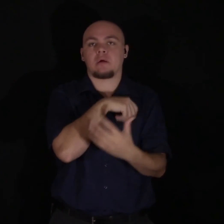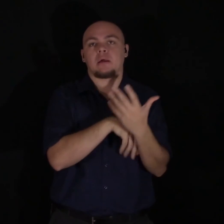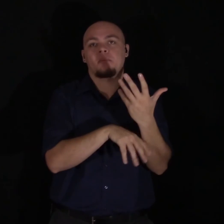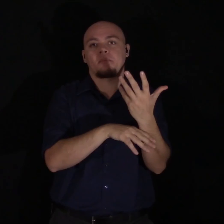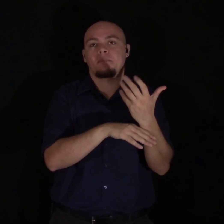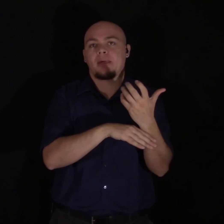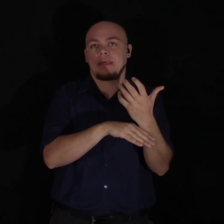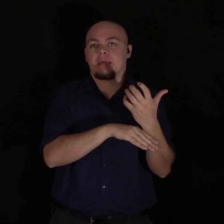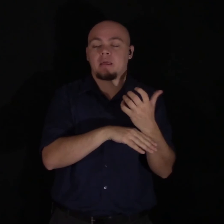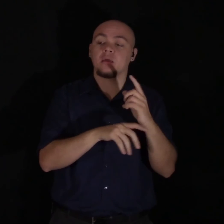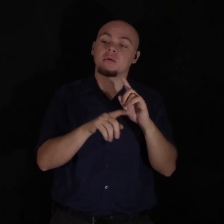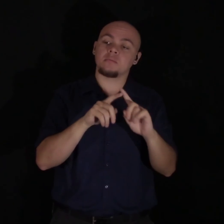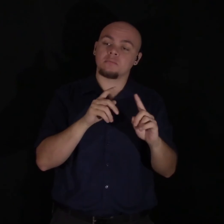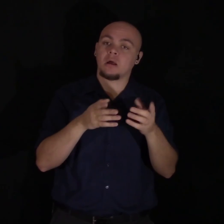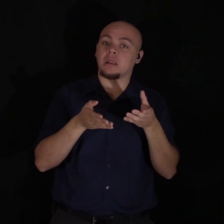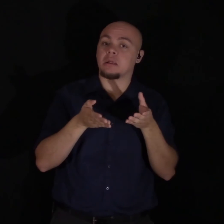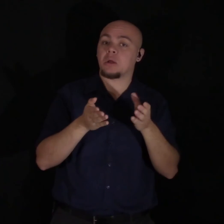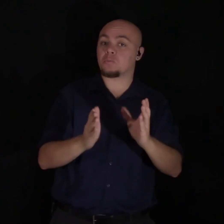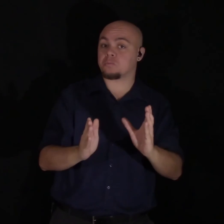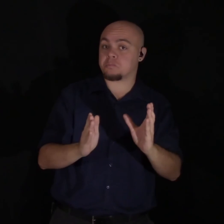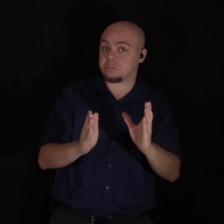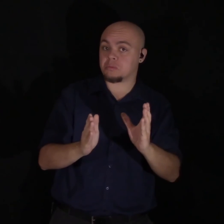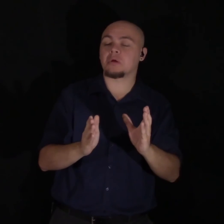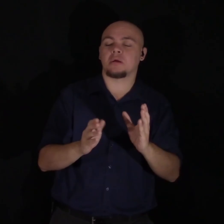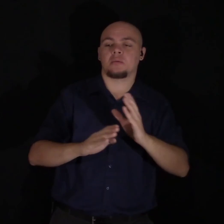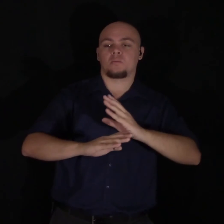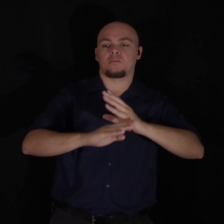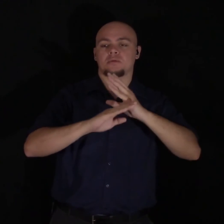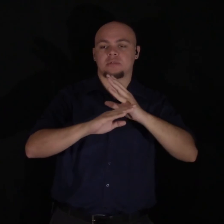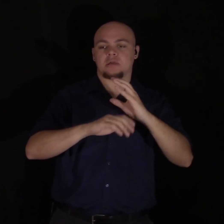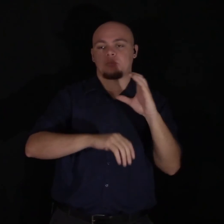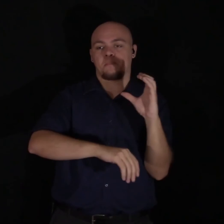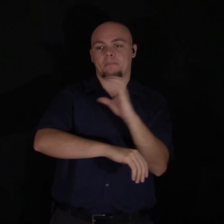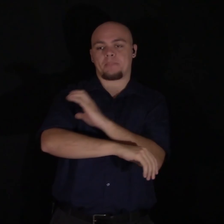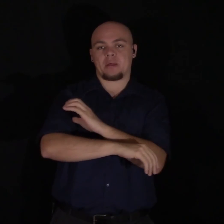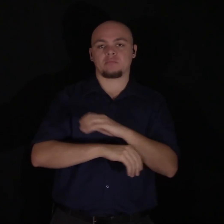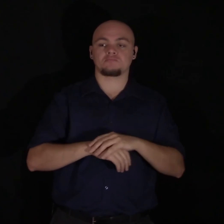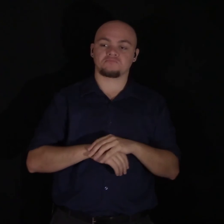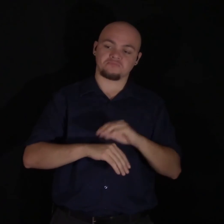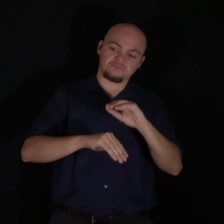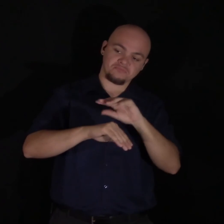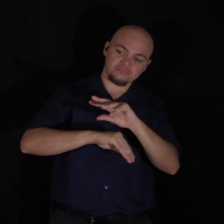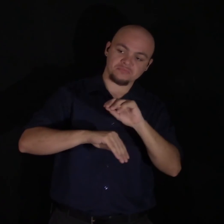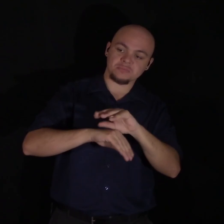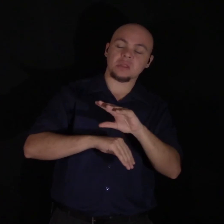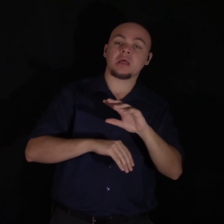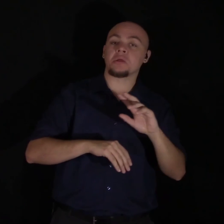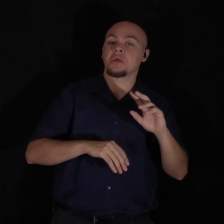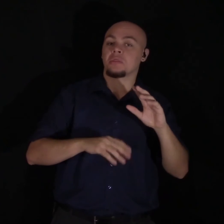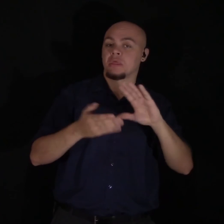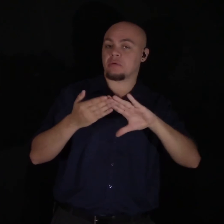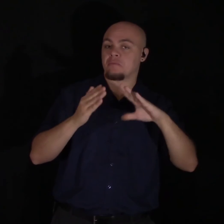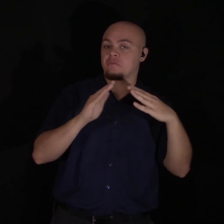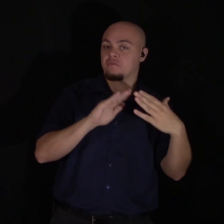Providence afforded her such powerful protection. They consulted their village priest, and the result was